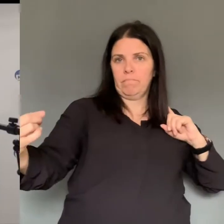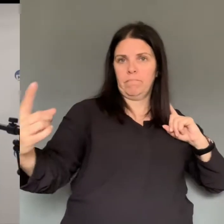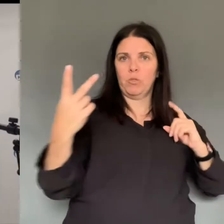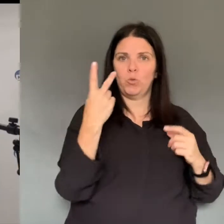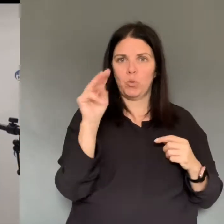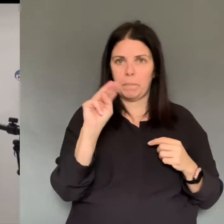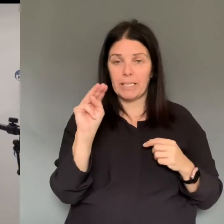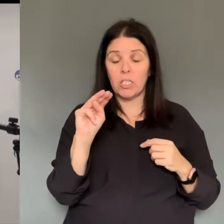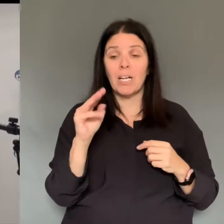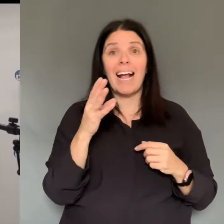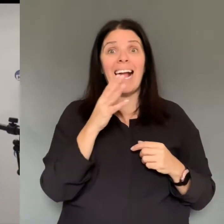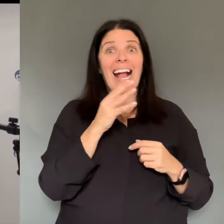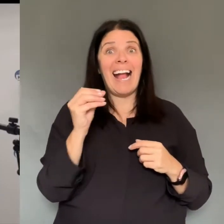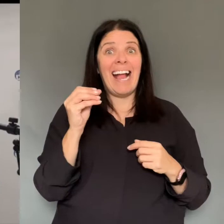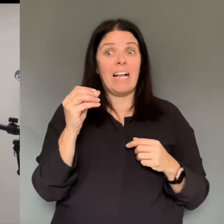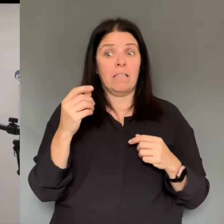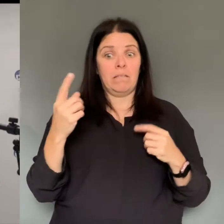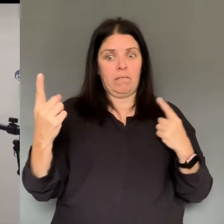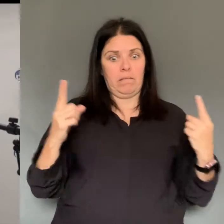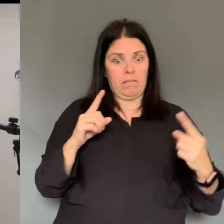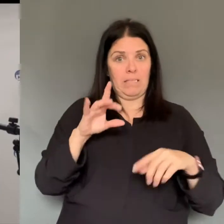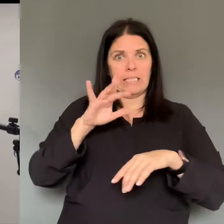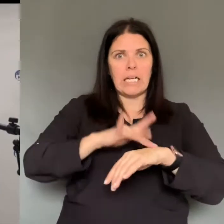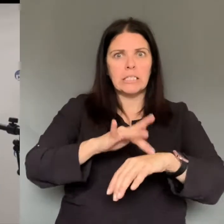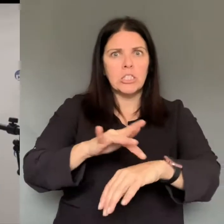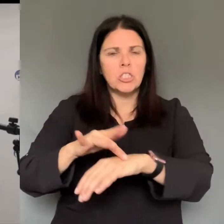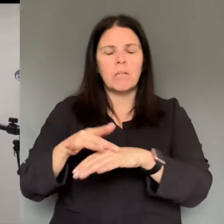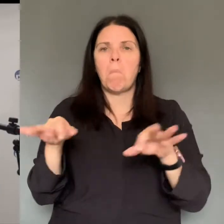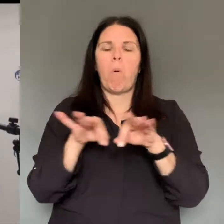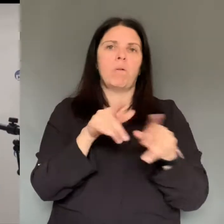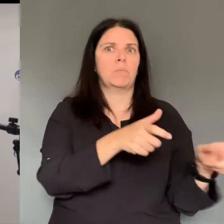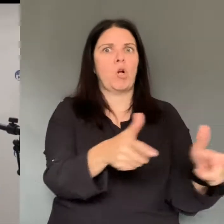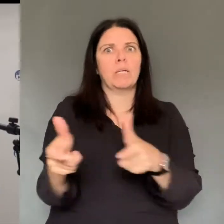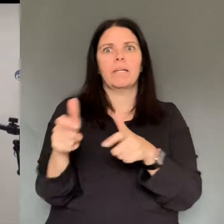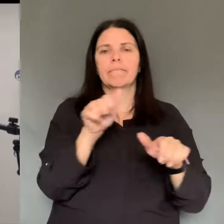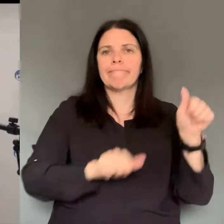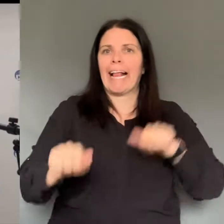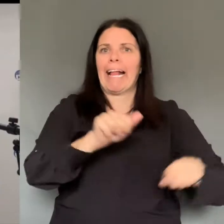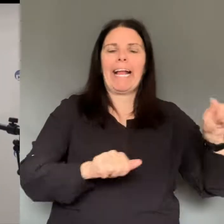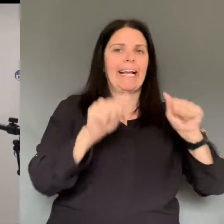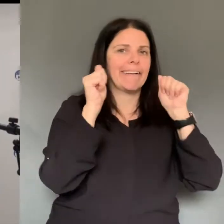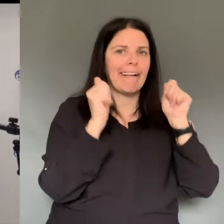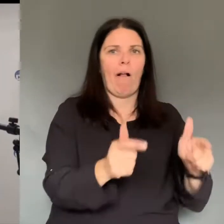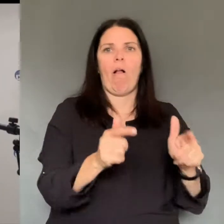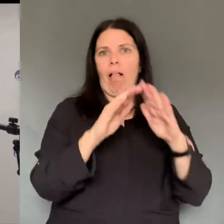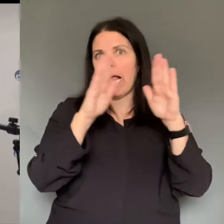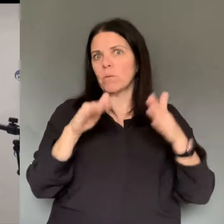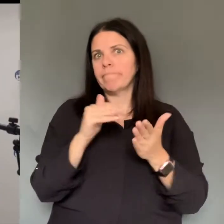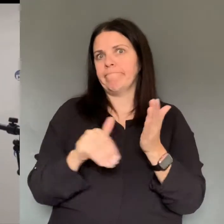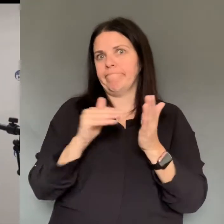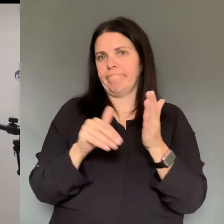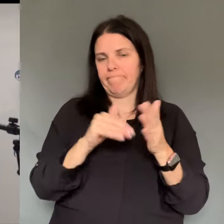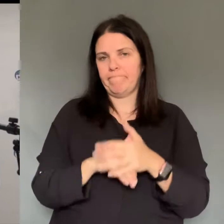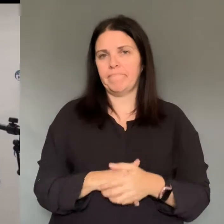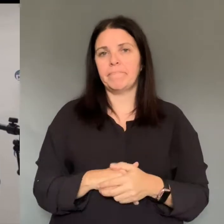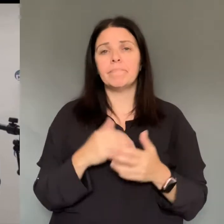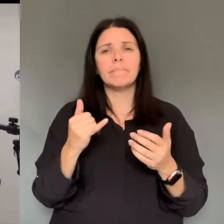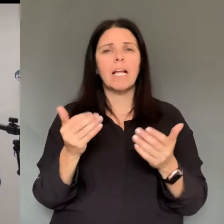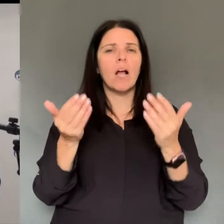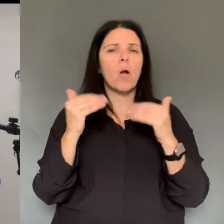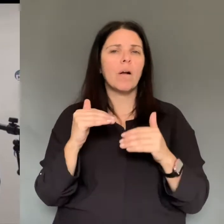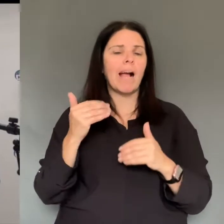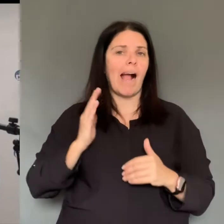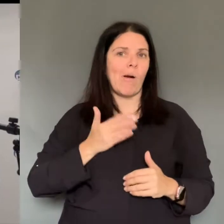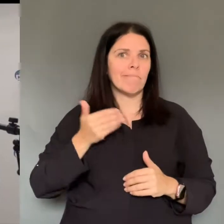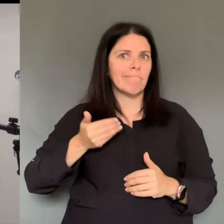others in the house. Regular cleaning and sanitizing of shared spaces is important in those cases. I'll now move on to